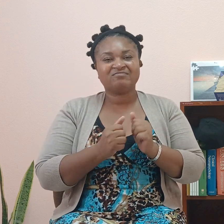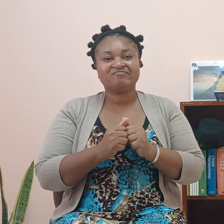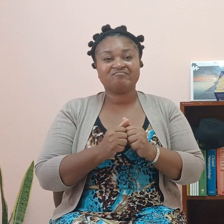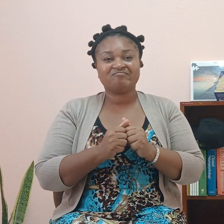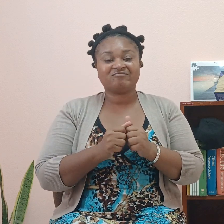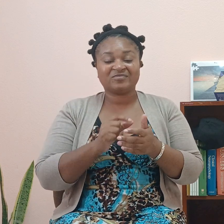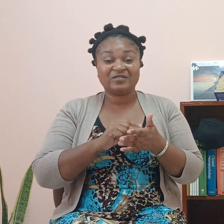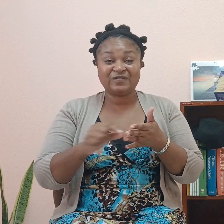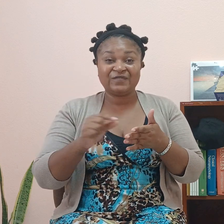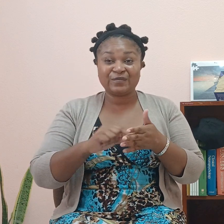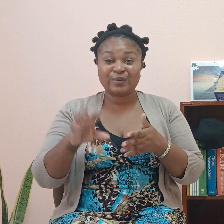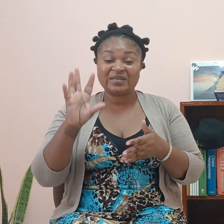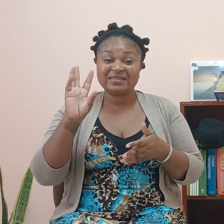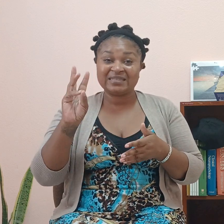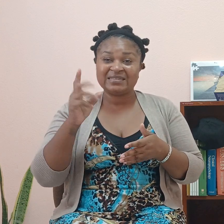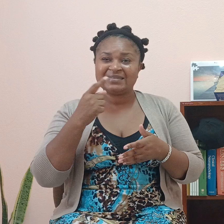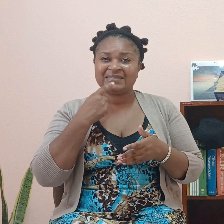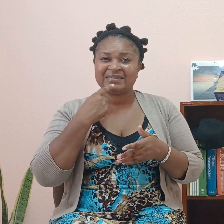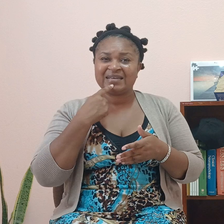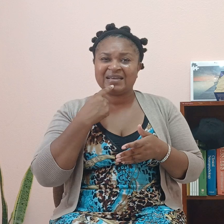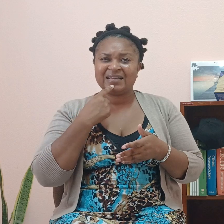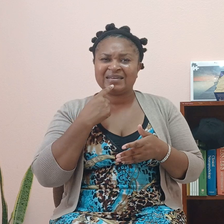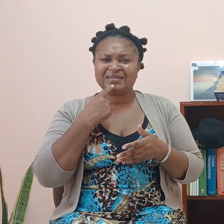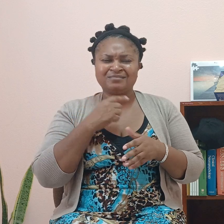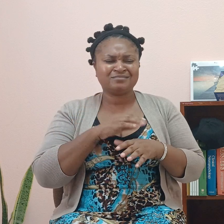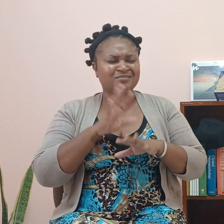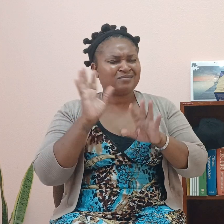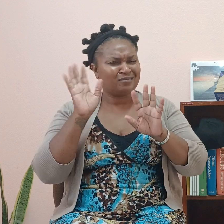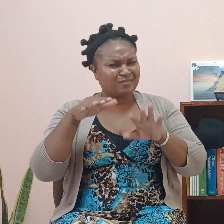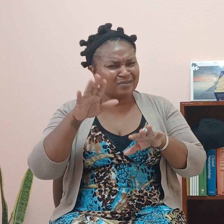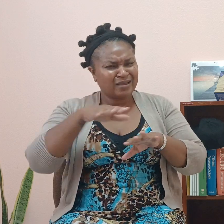6. Don't worry about anything.